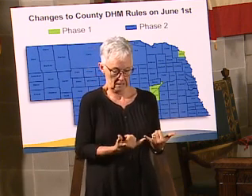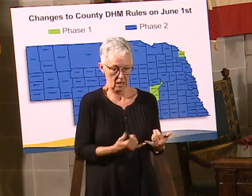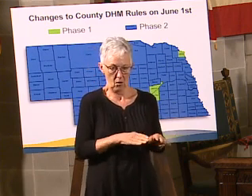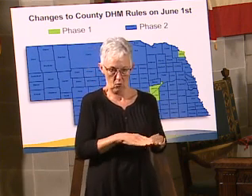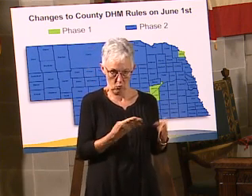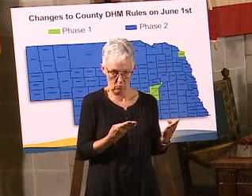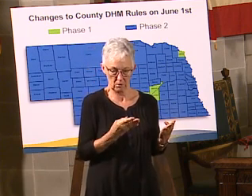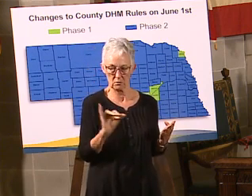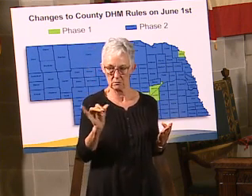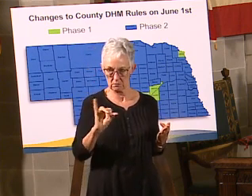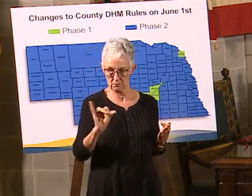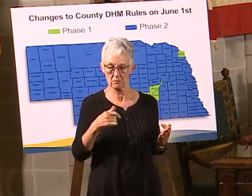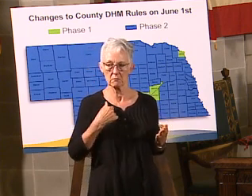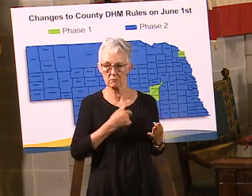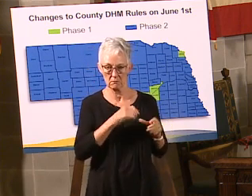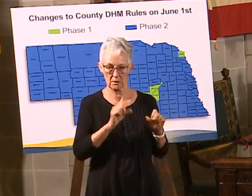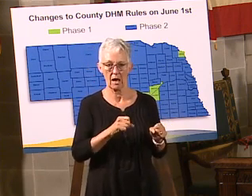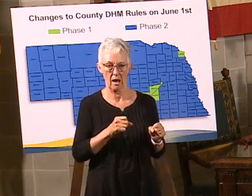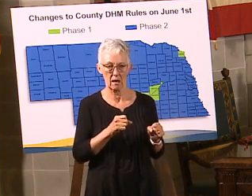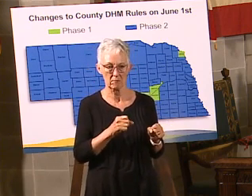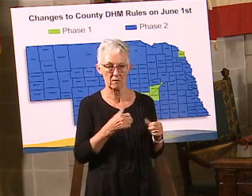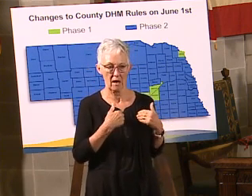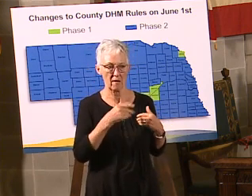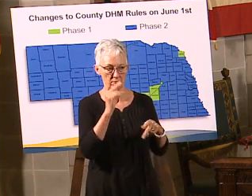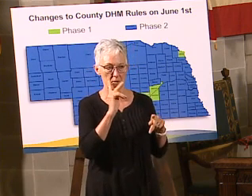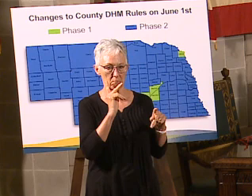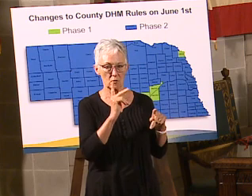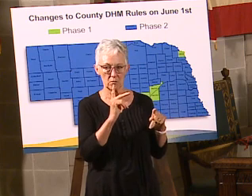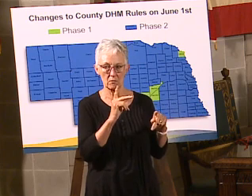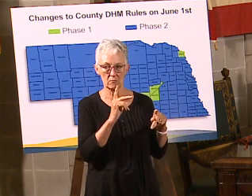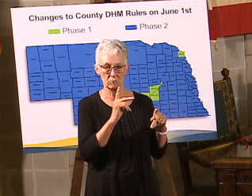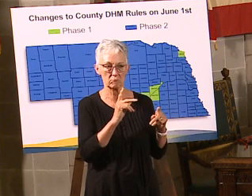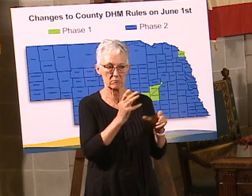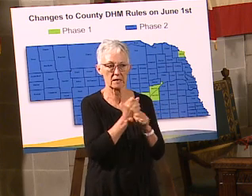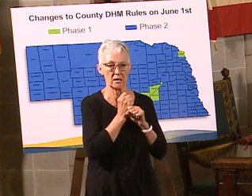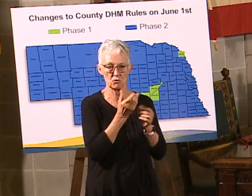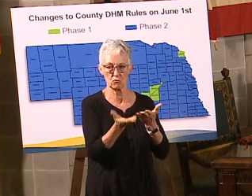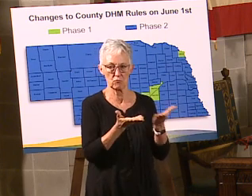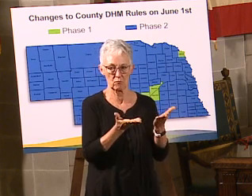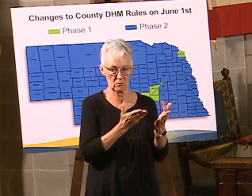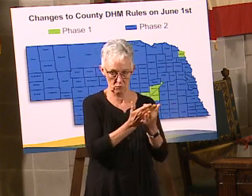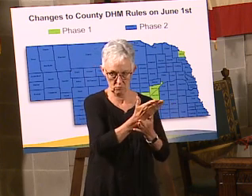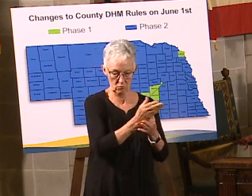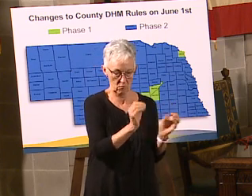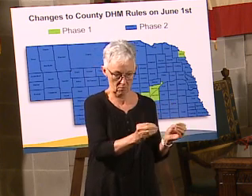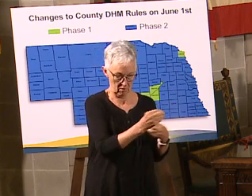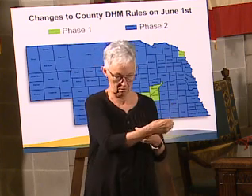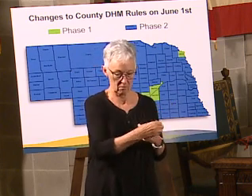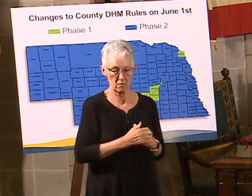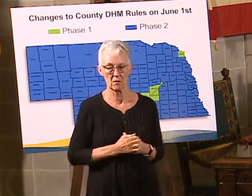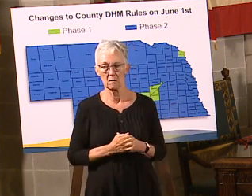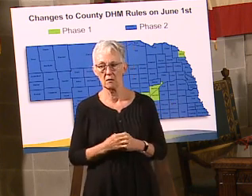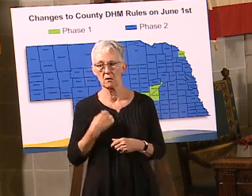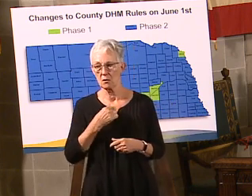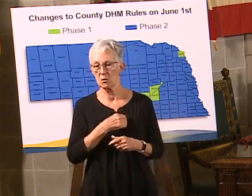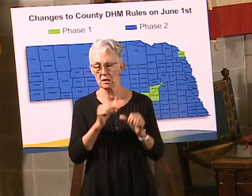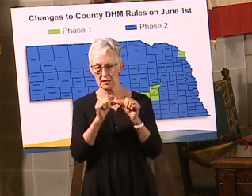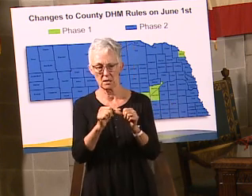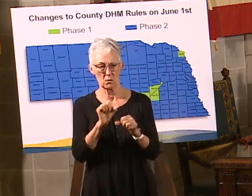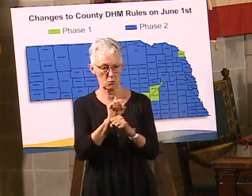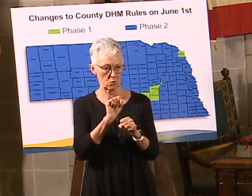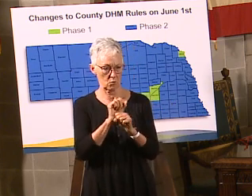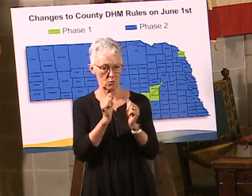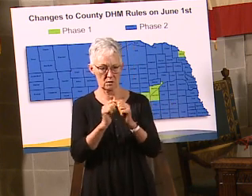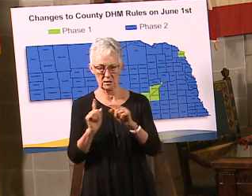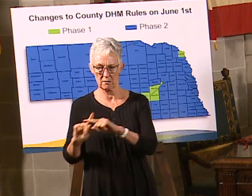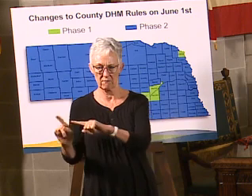too, so we continue to be able to serve people through that. And we want to continue to work with county offices to be able to